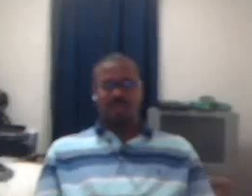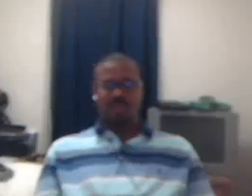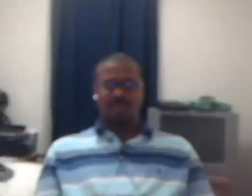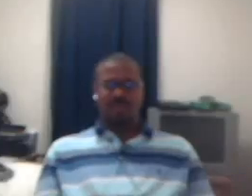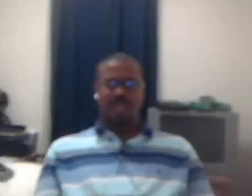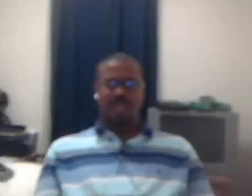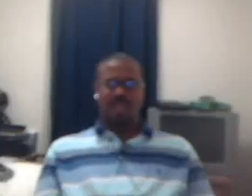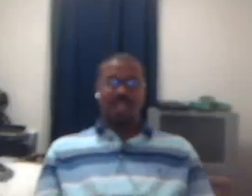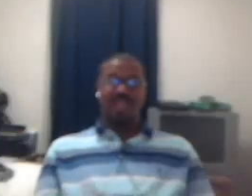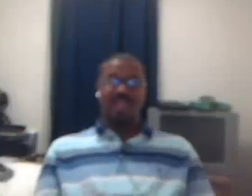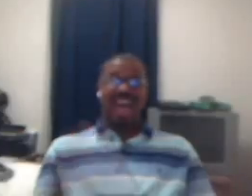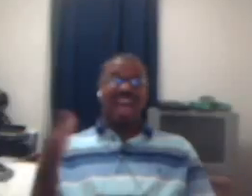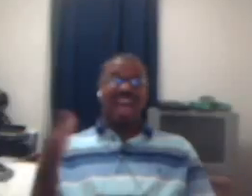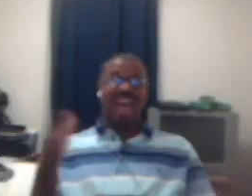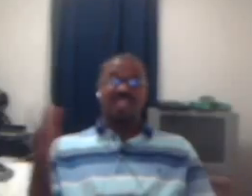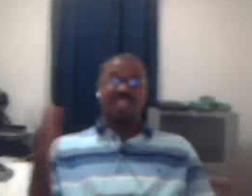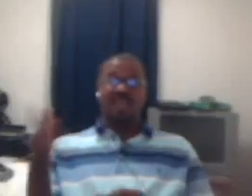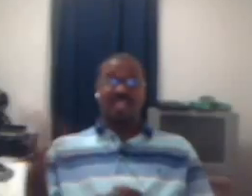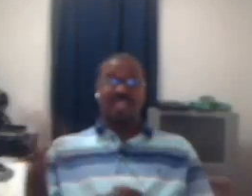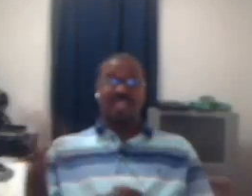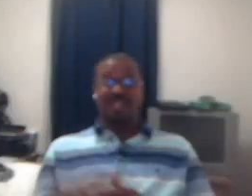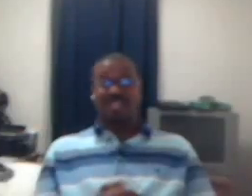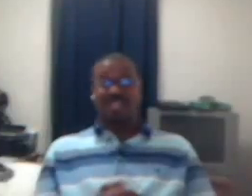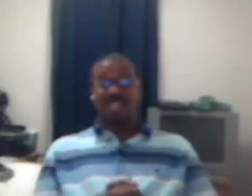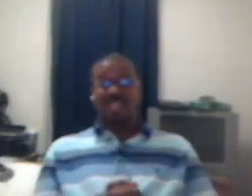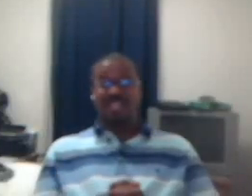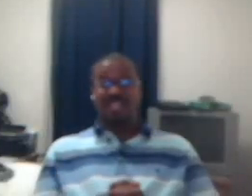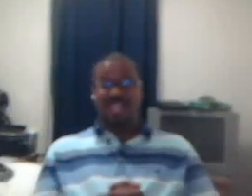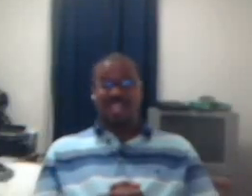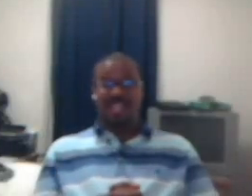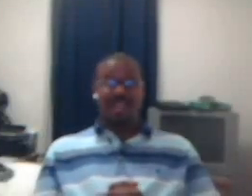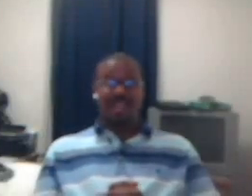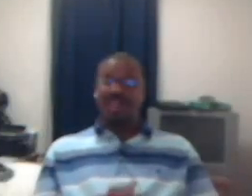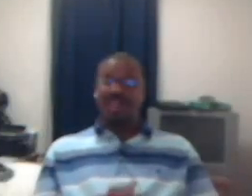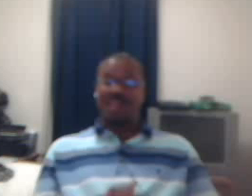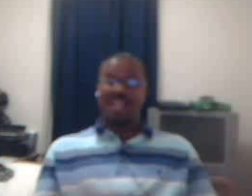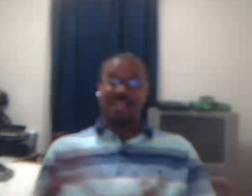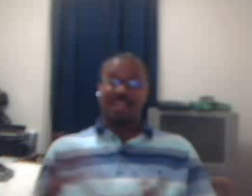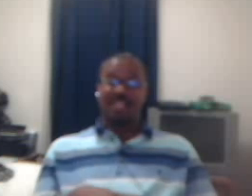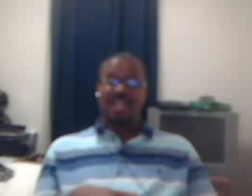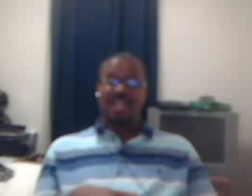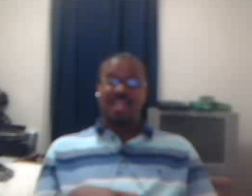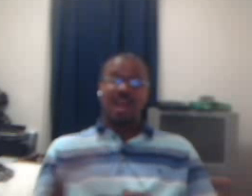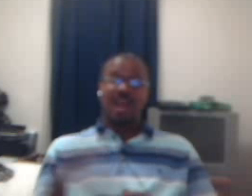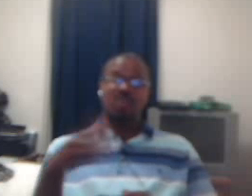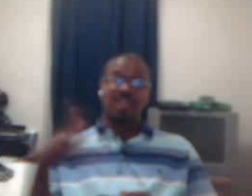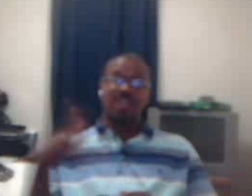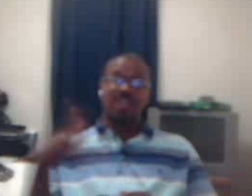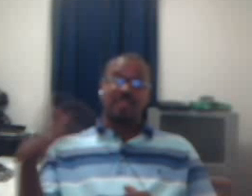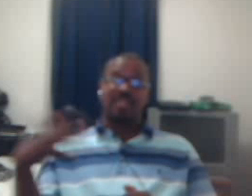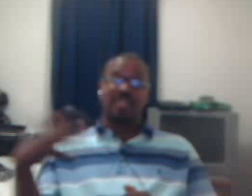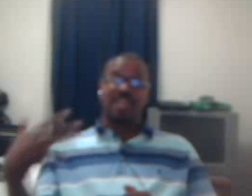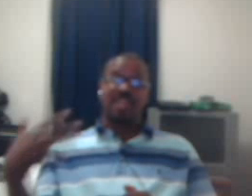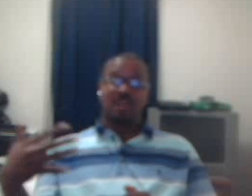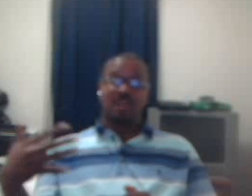So anyway, I enjoy watching Lovely T, you understand? If I didn't like Lovely T, I wouldn't watch her videos at all.